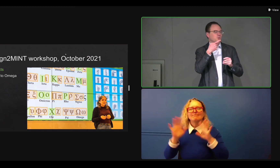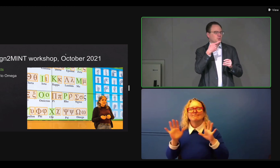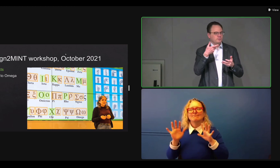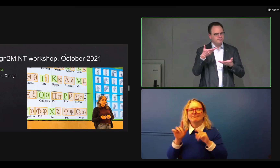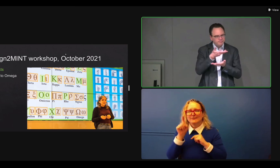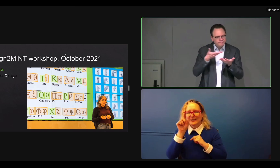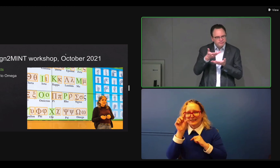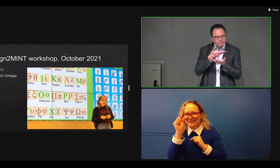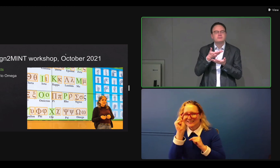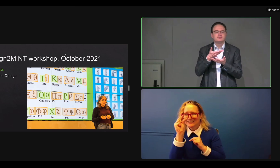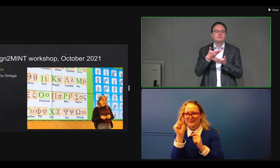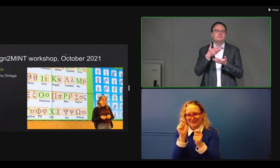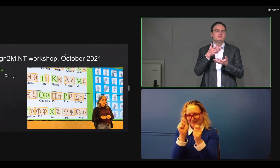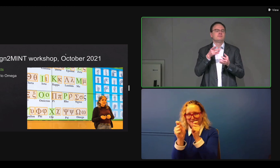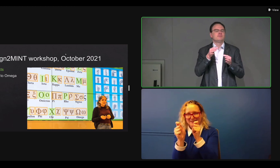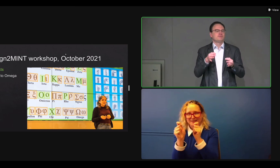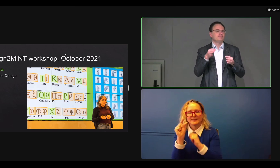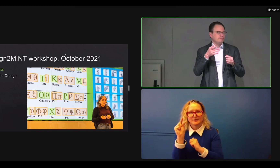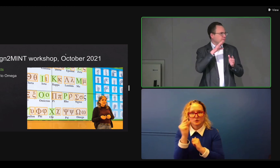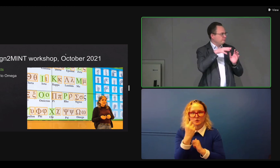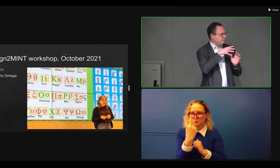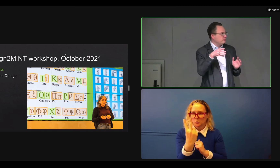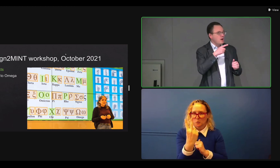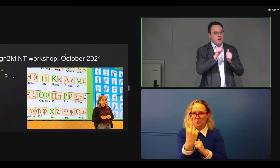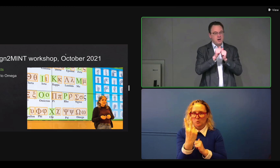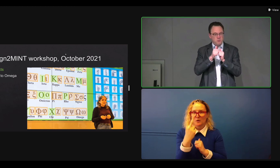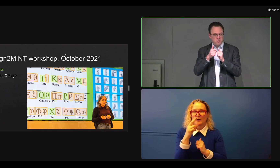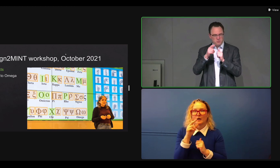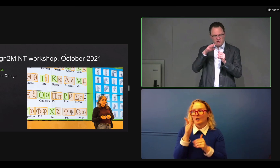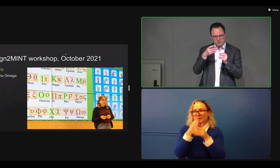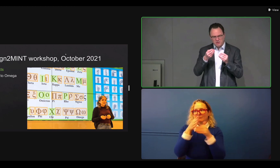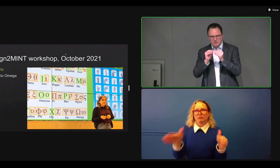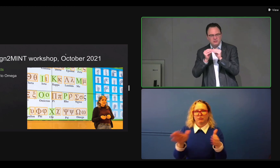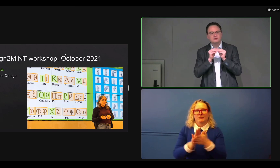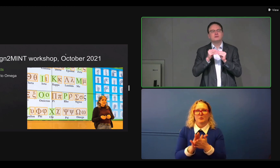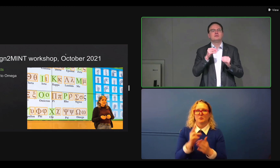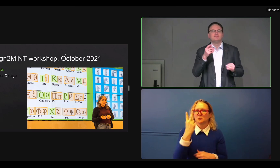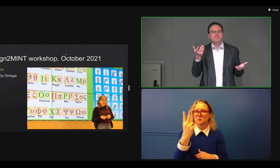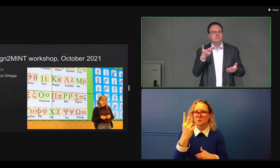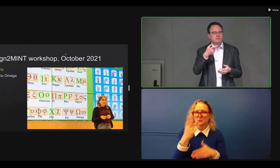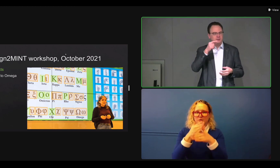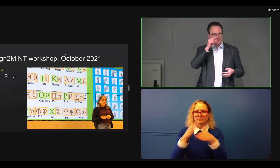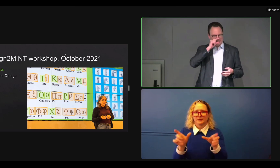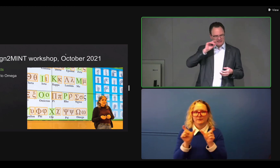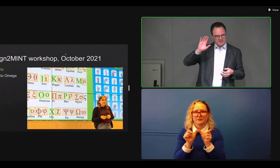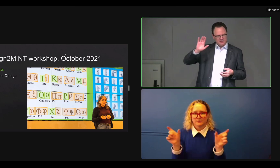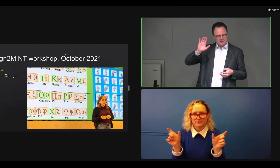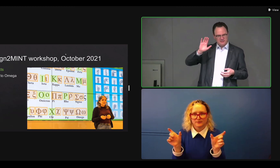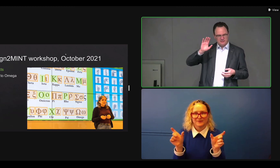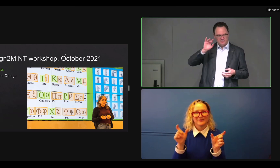discussions around the best translations here, and this is one example of something that we